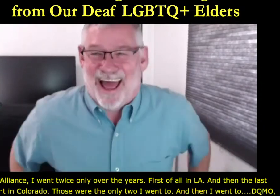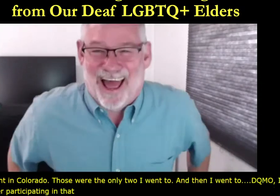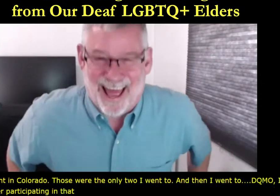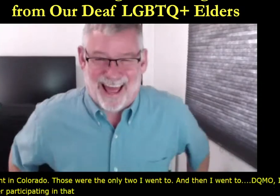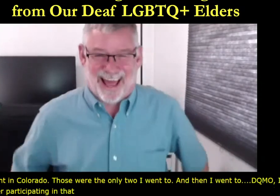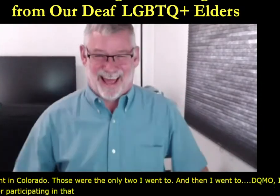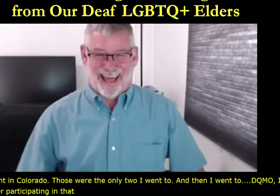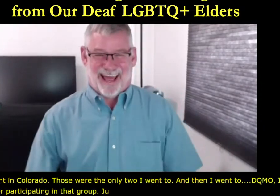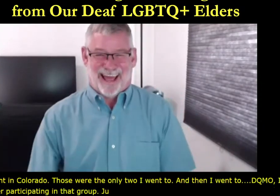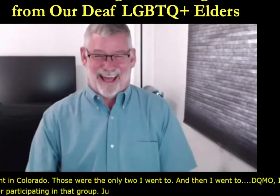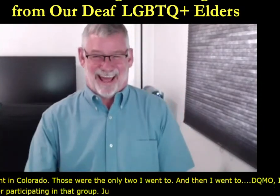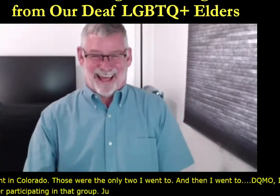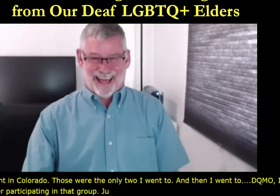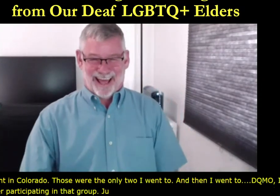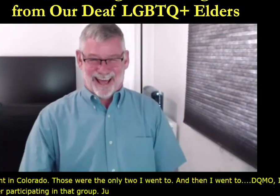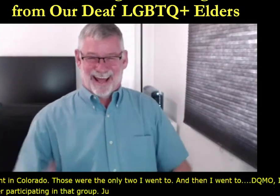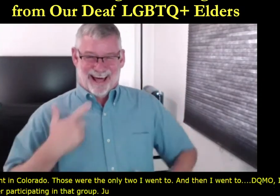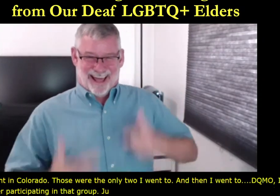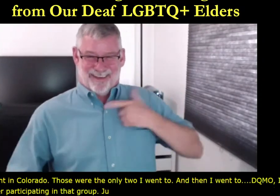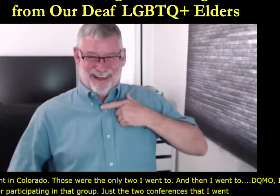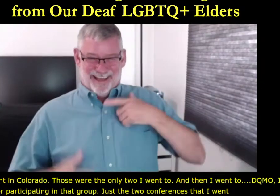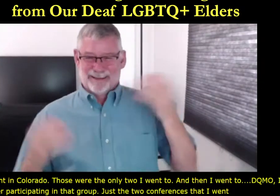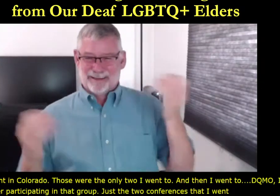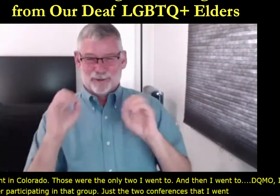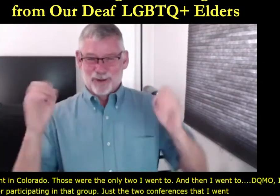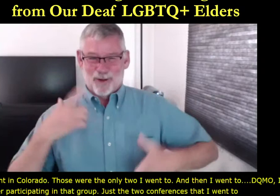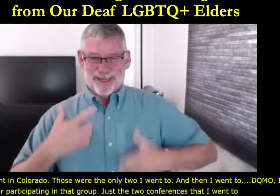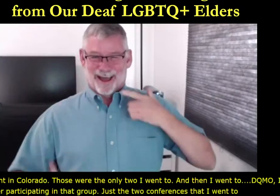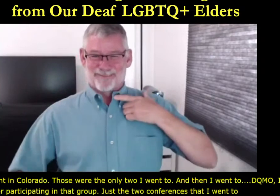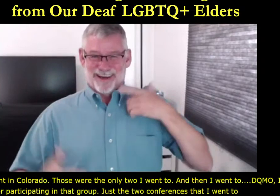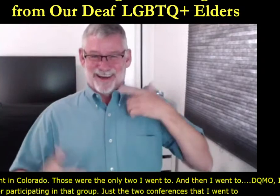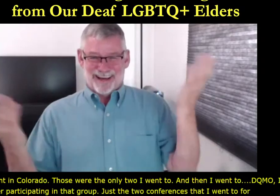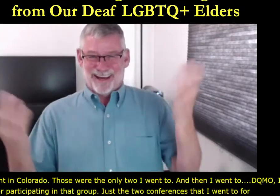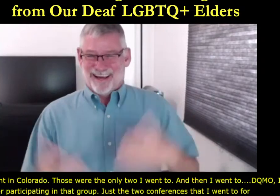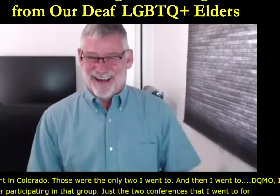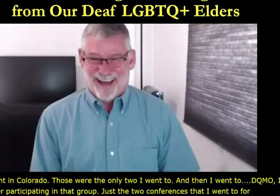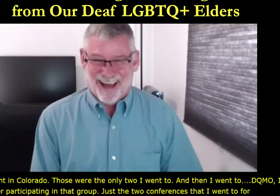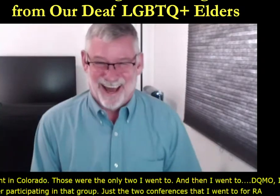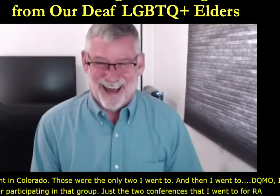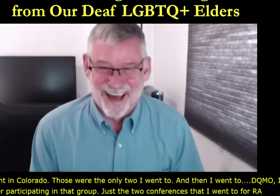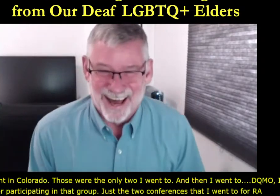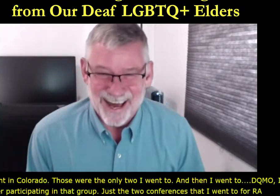have no life exactly yeah no life see my sign